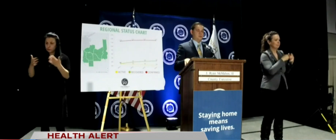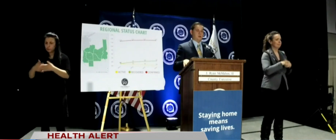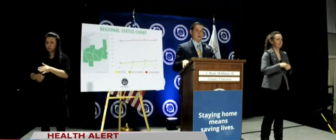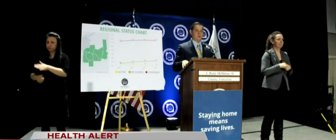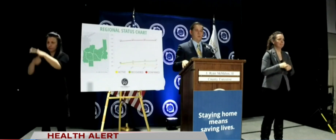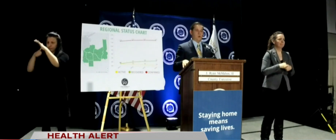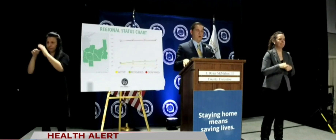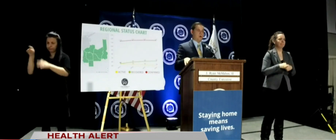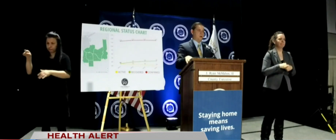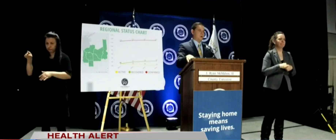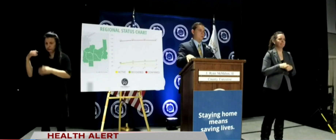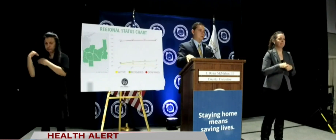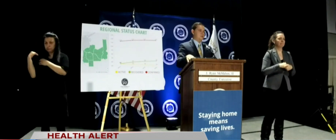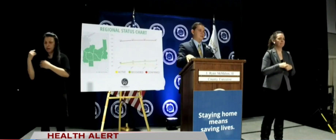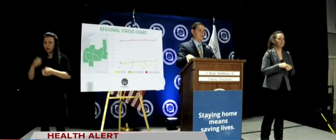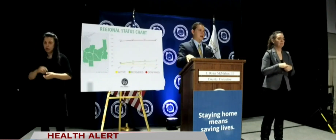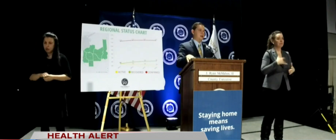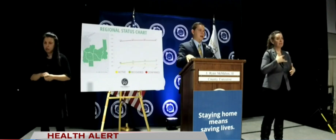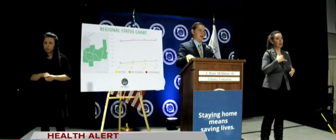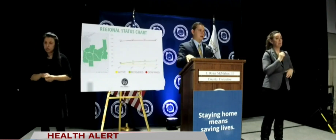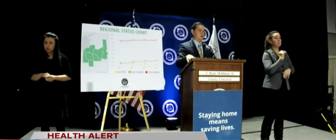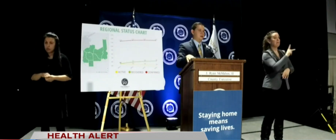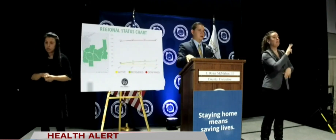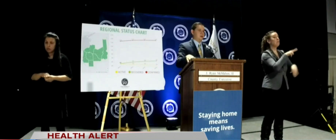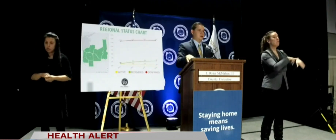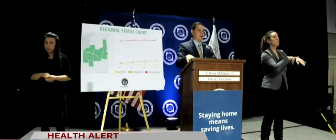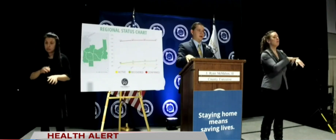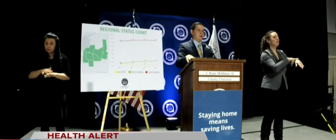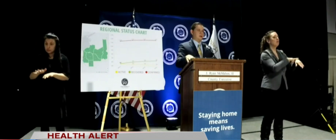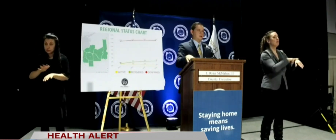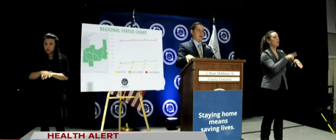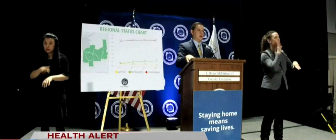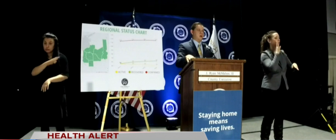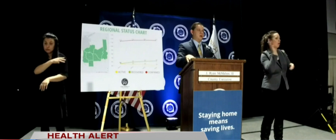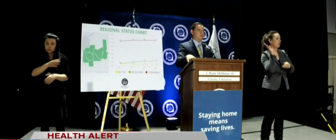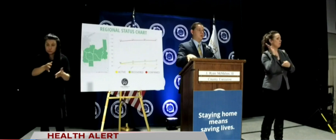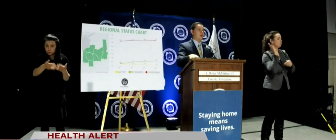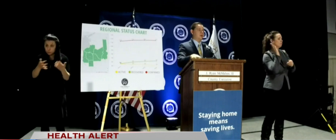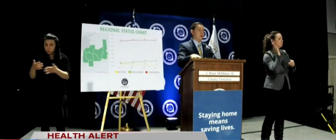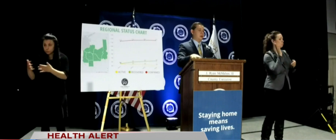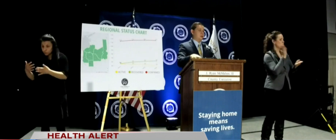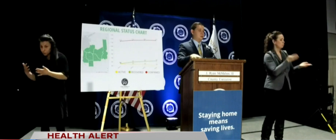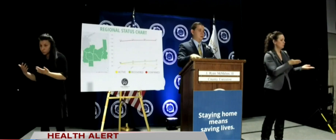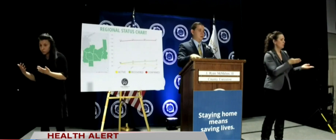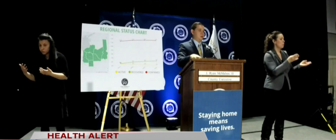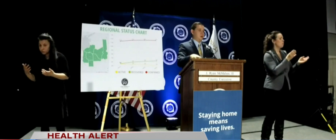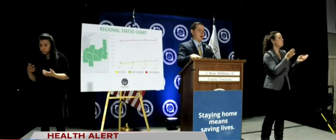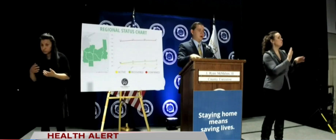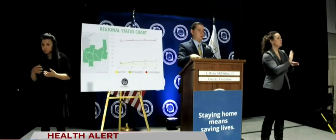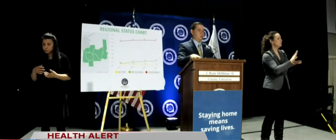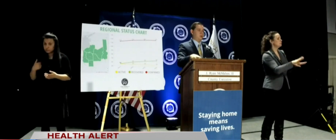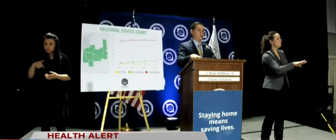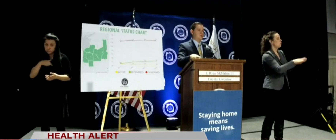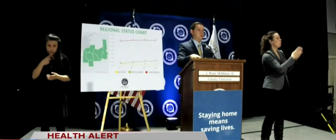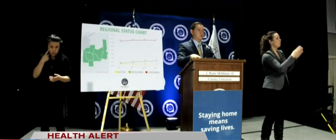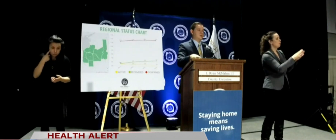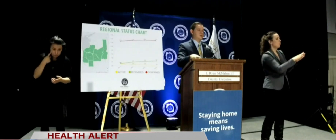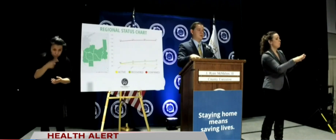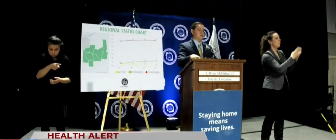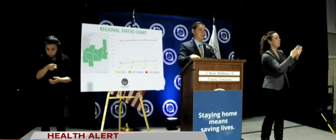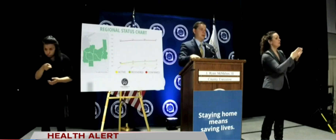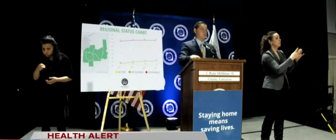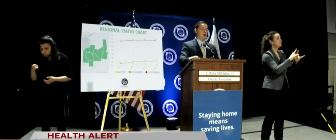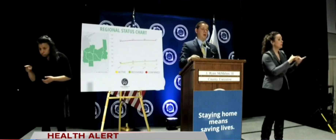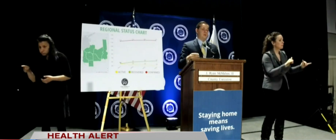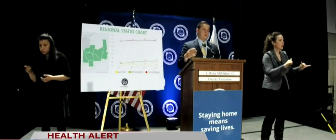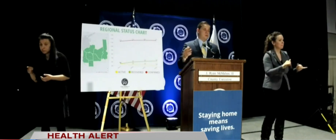restart is bringing more businesses online that now are going to be regulated related to social